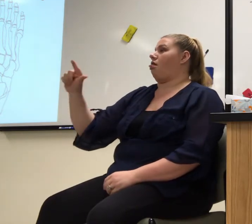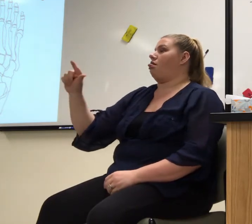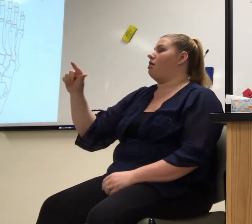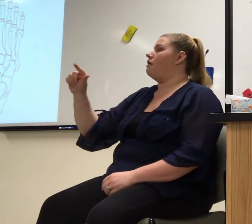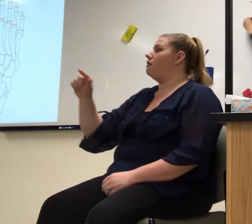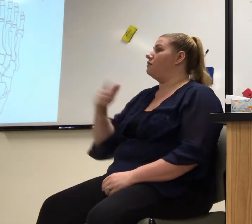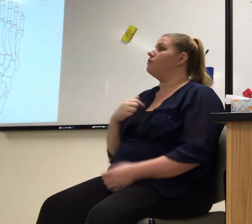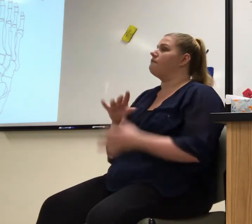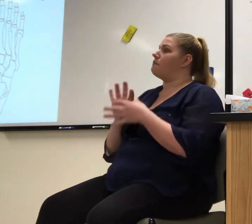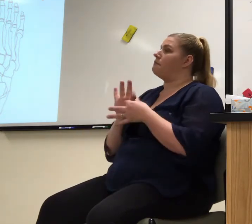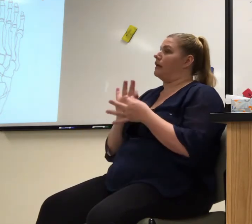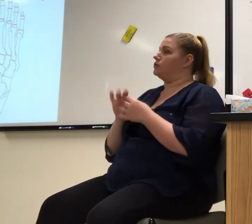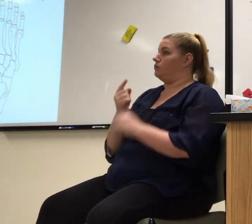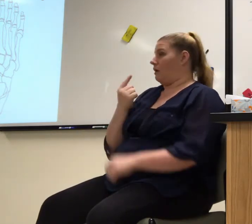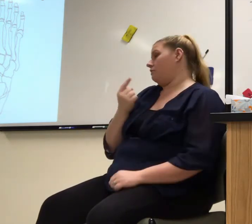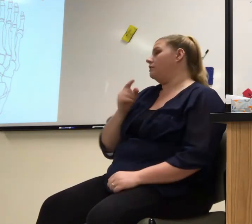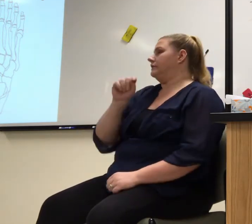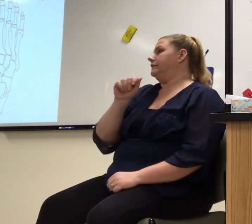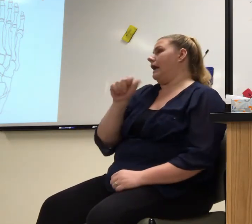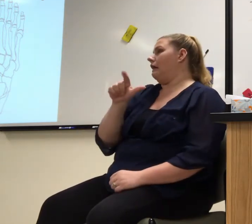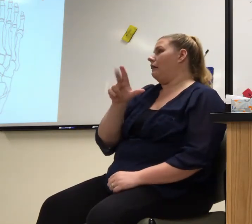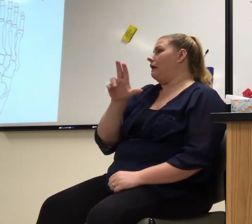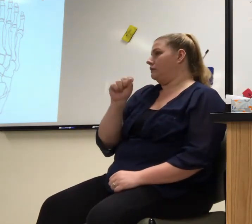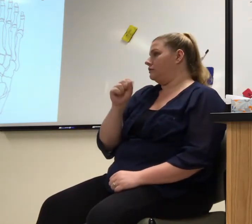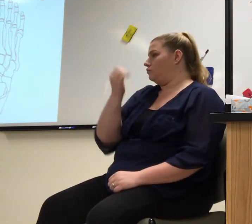We mentioned one, talus.